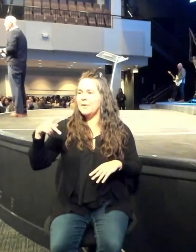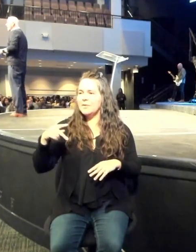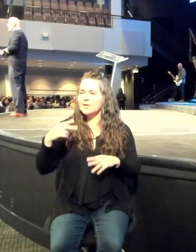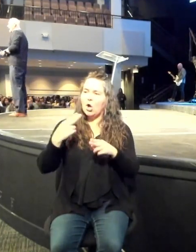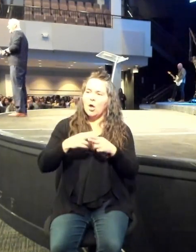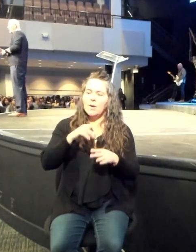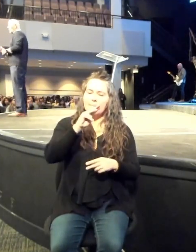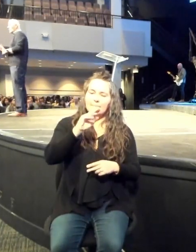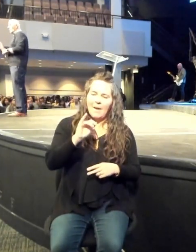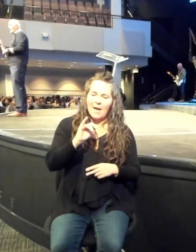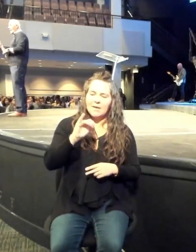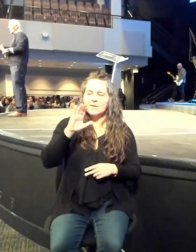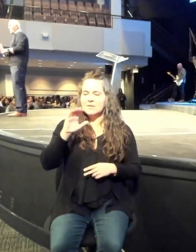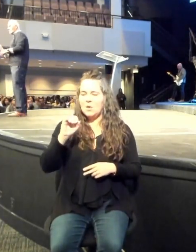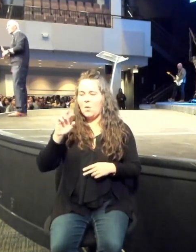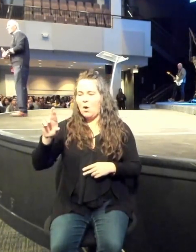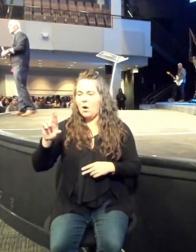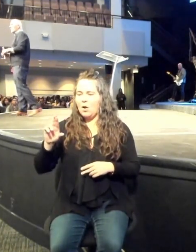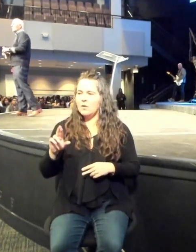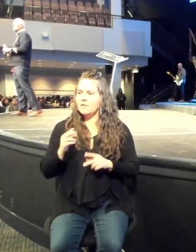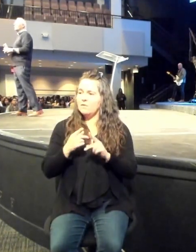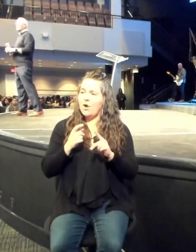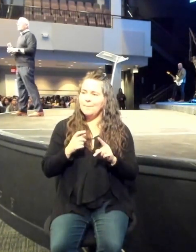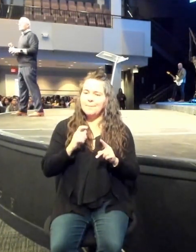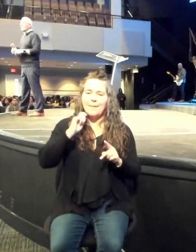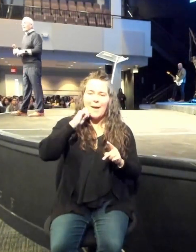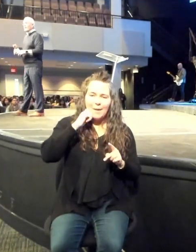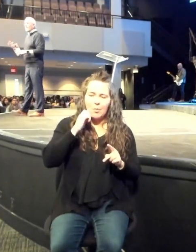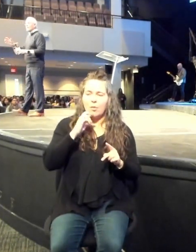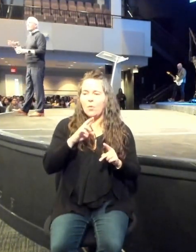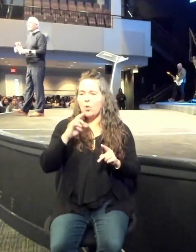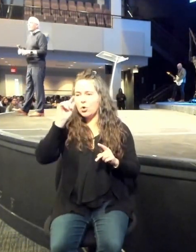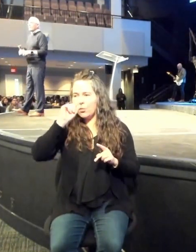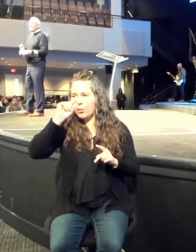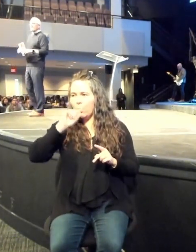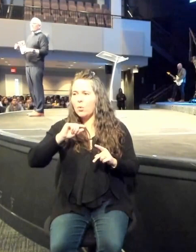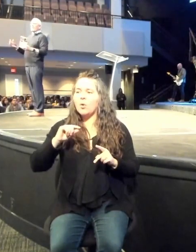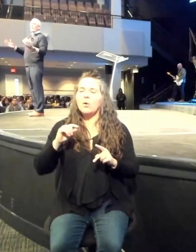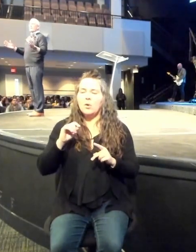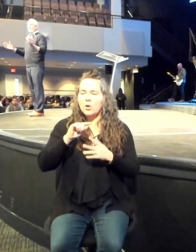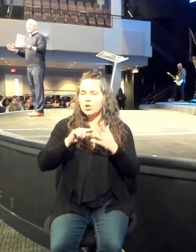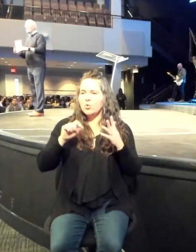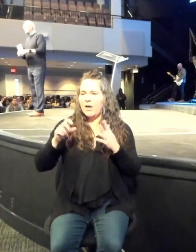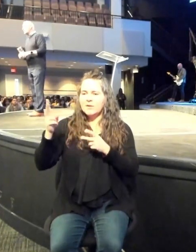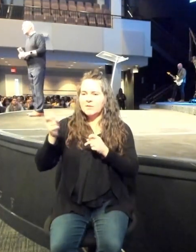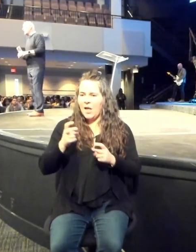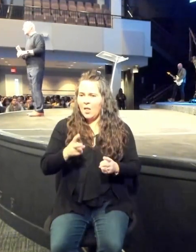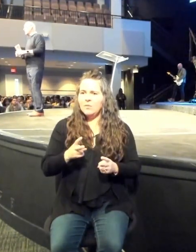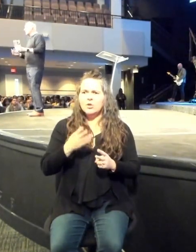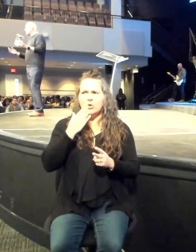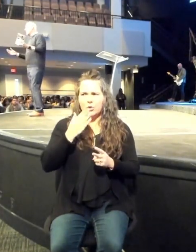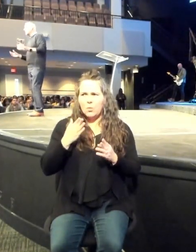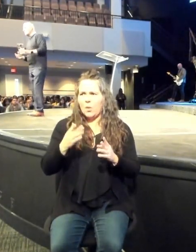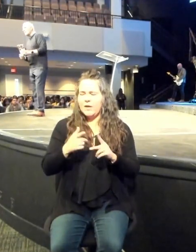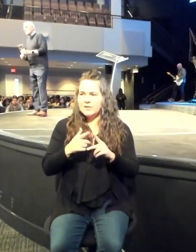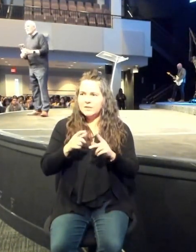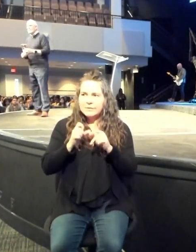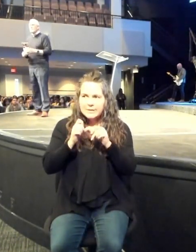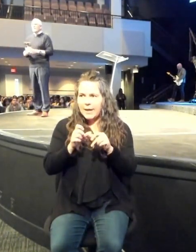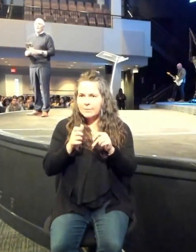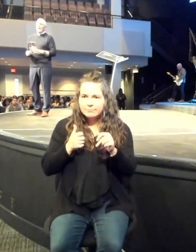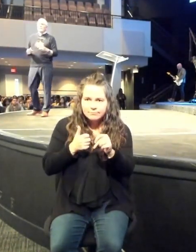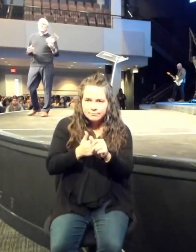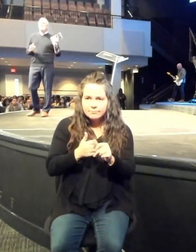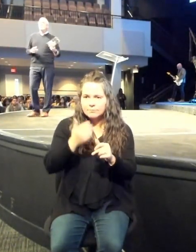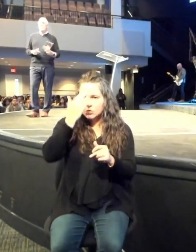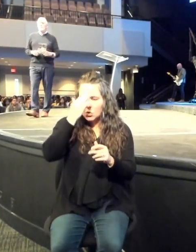MyCOR app on your Apple Store or your Google Play Store, and keep that on your phone. It's a great place and a great way to stay up not only with the activities of the church,